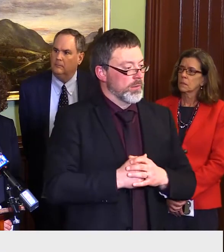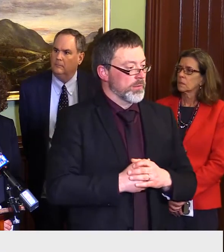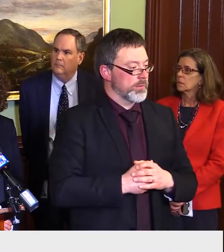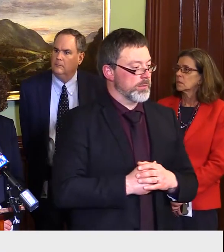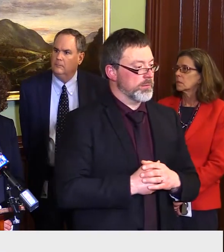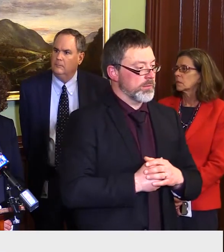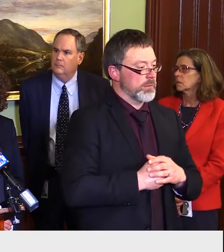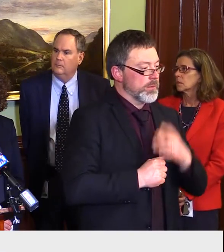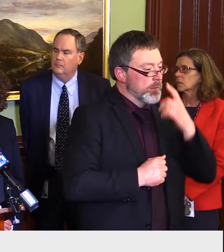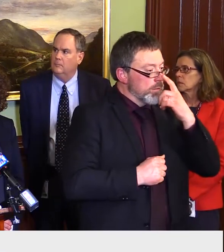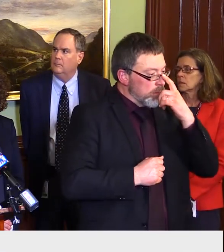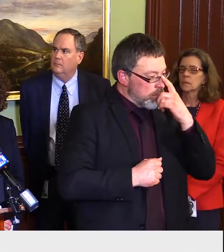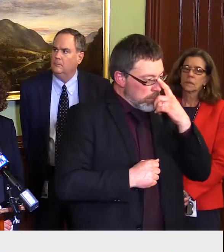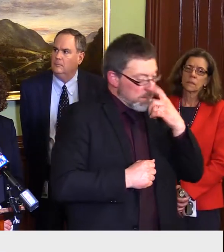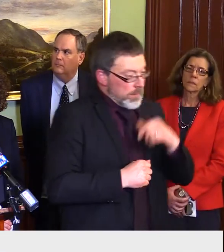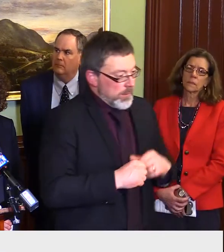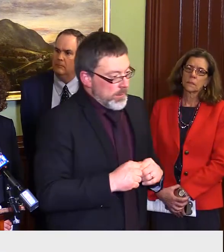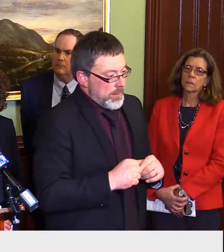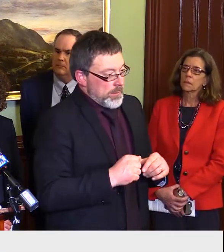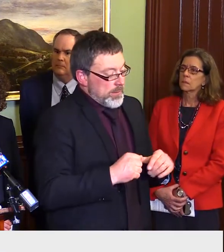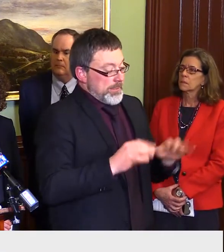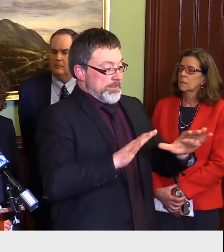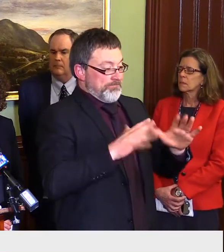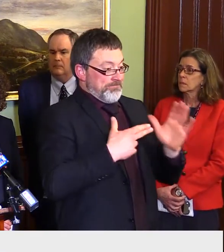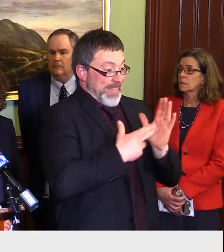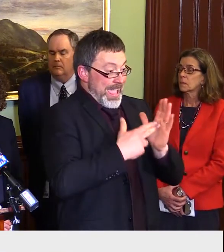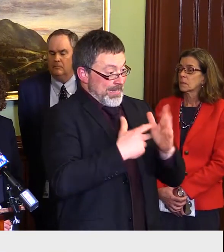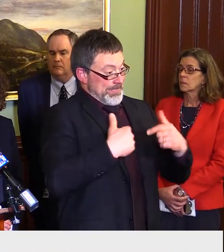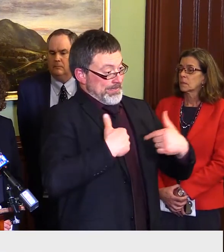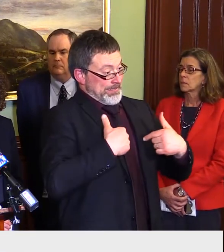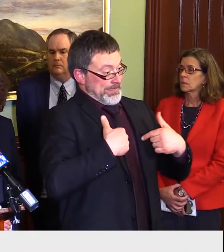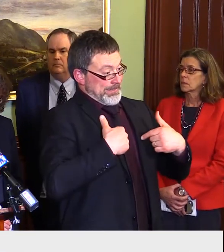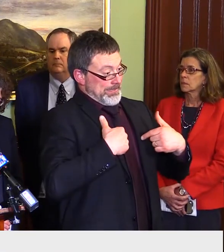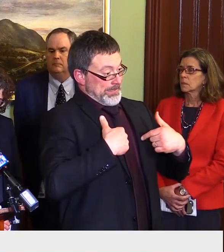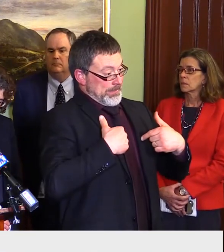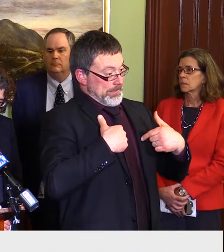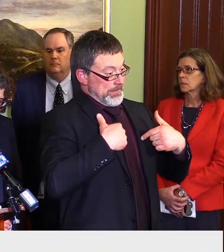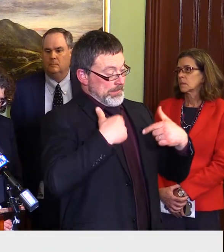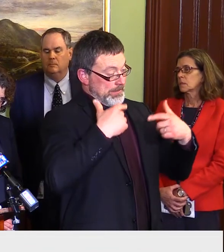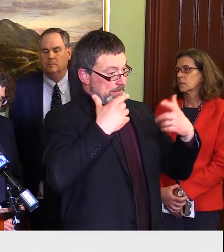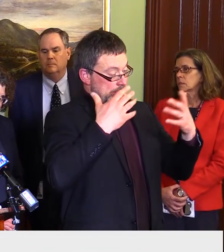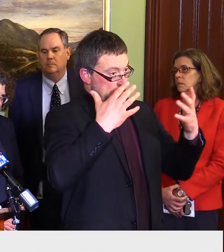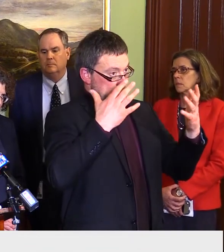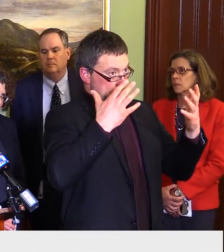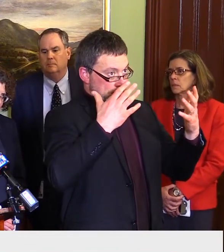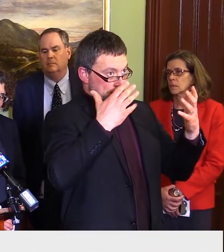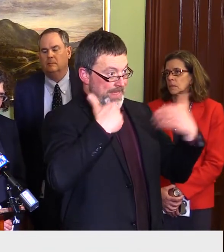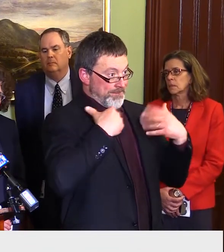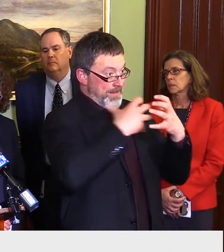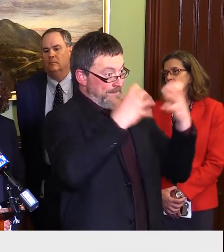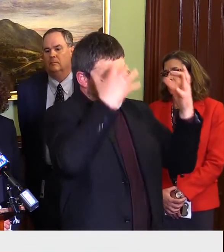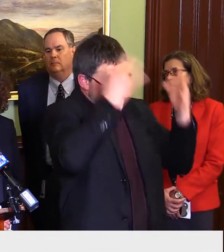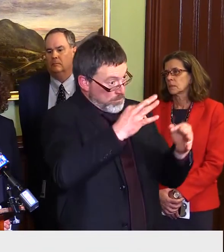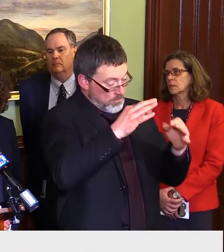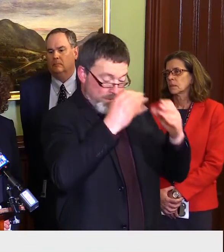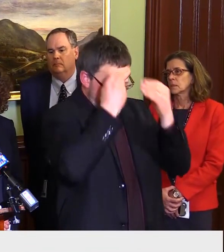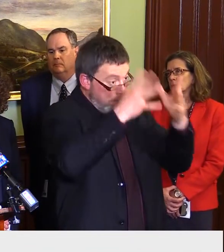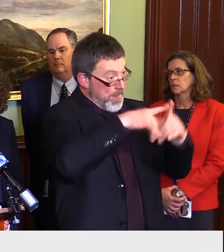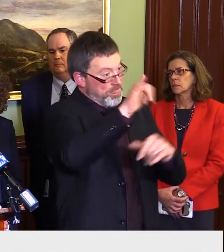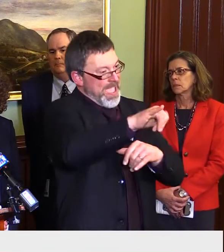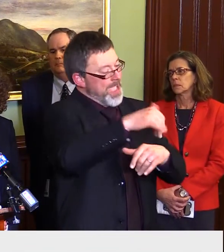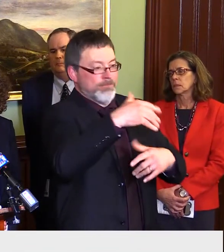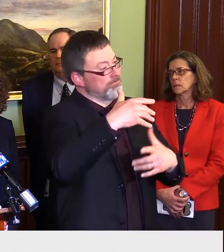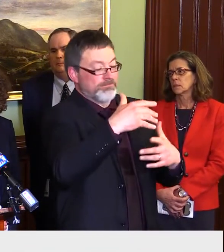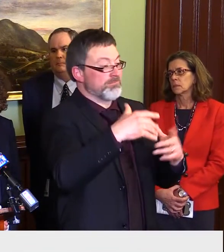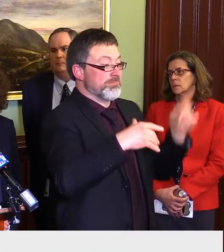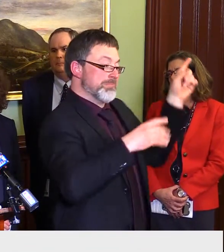CDC or someone, FDA, before they're put into use. But I've heard of them. I don't know, have any details about